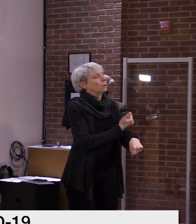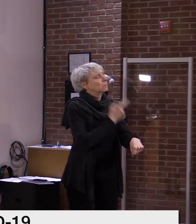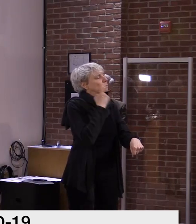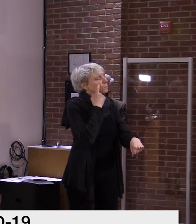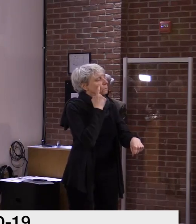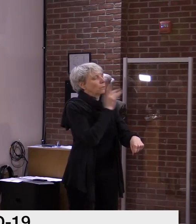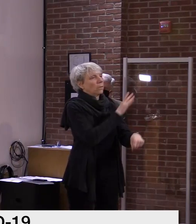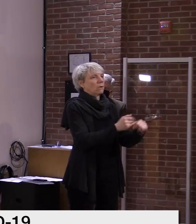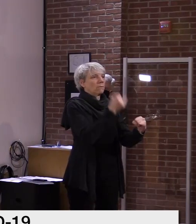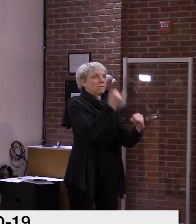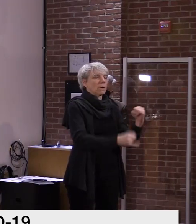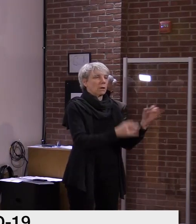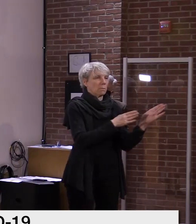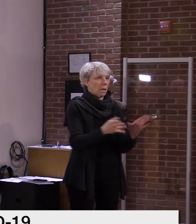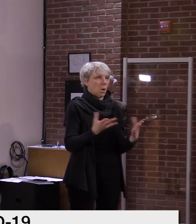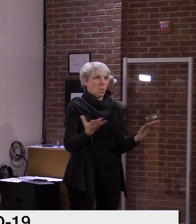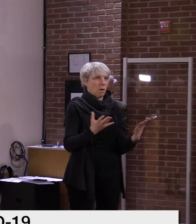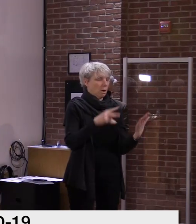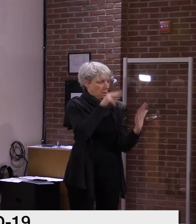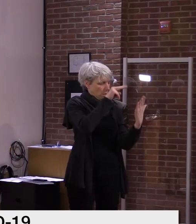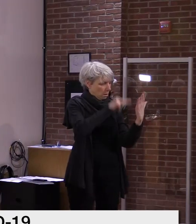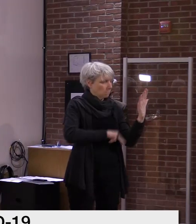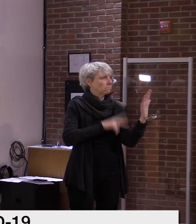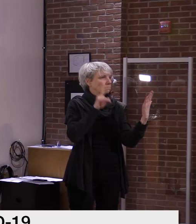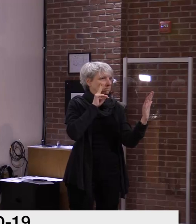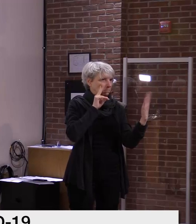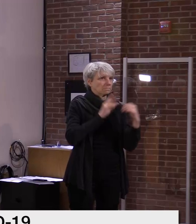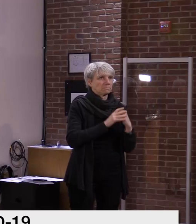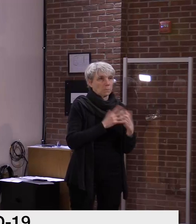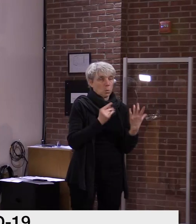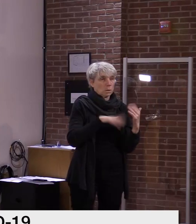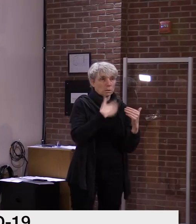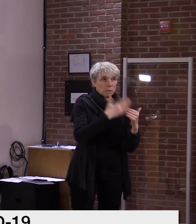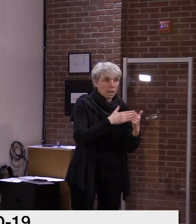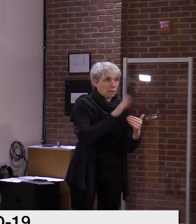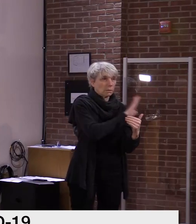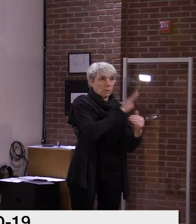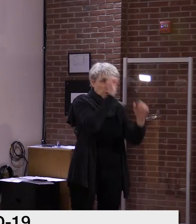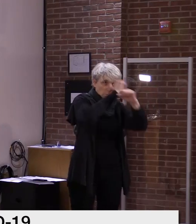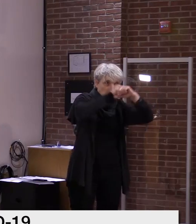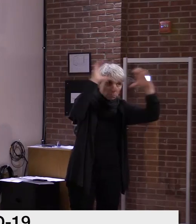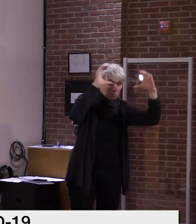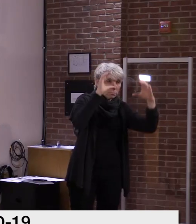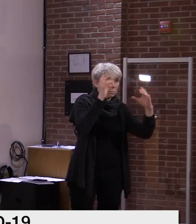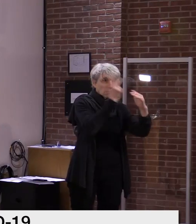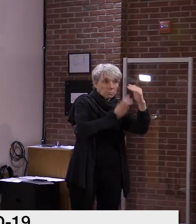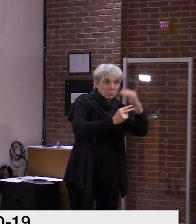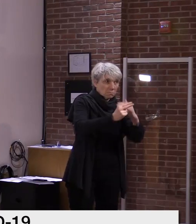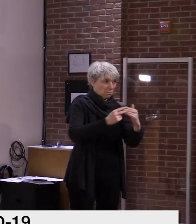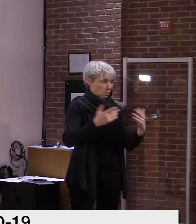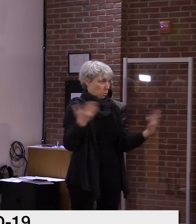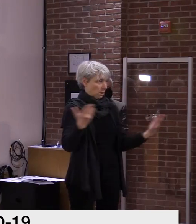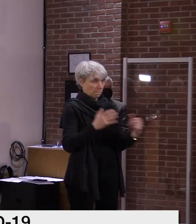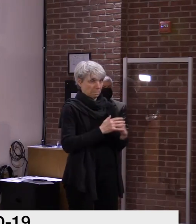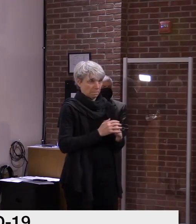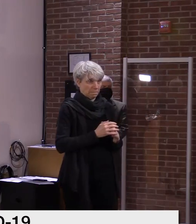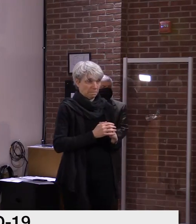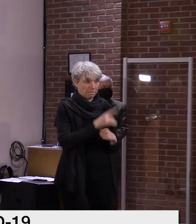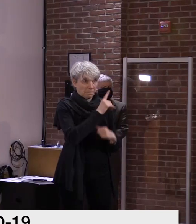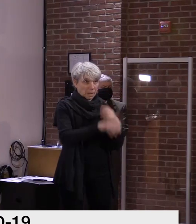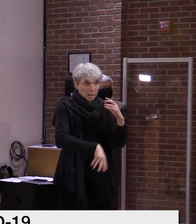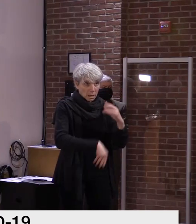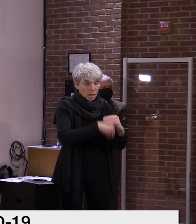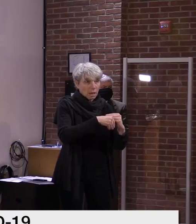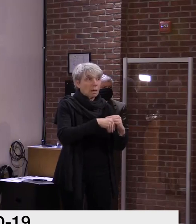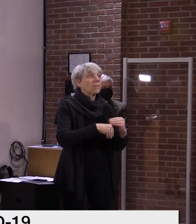where we go from here, what they're envisioning for the future. Are they thinking that we'll add another